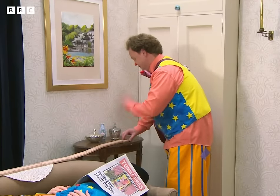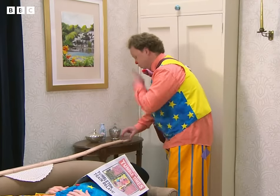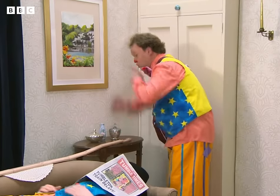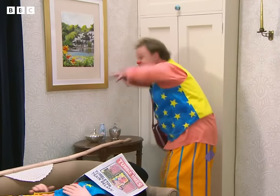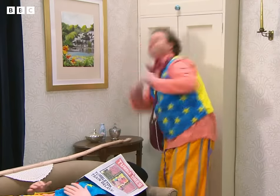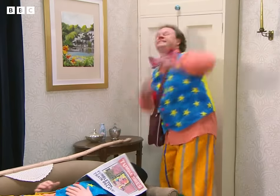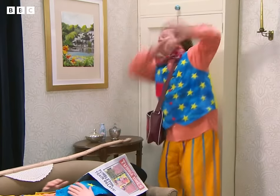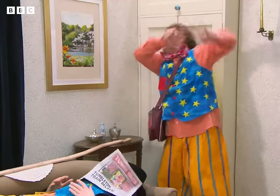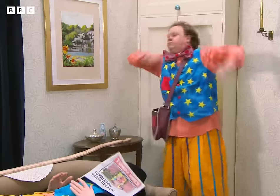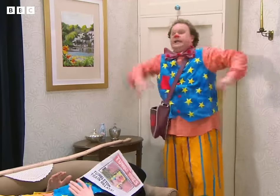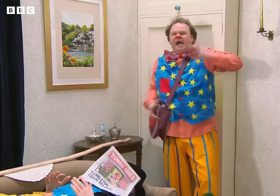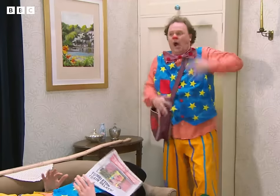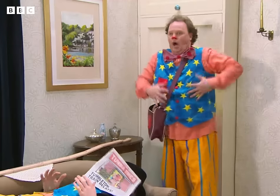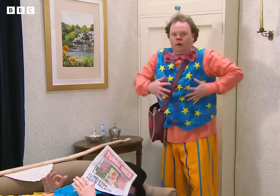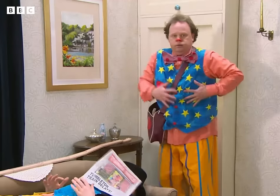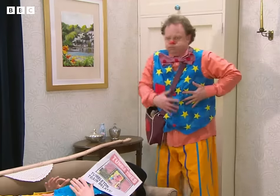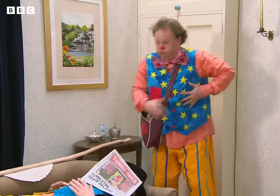What are you doing, Mr. Tumble?